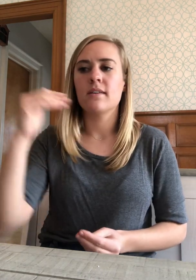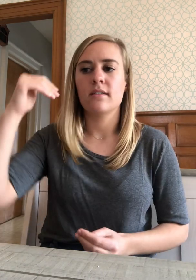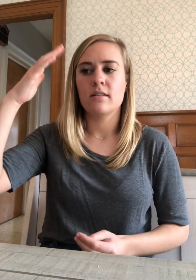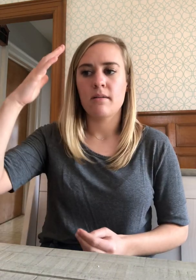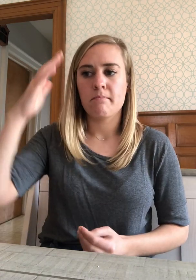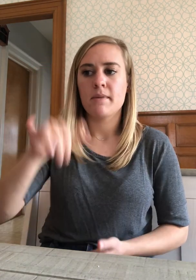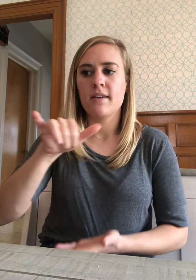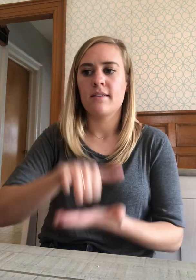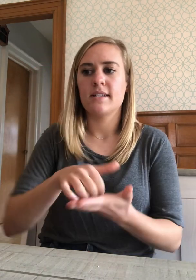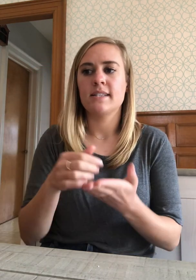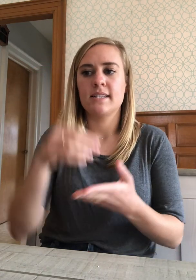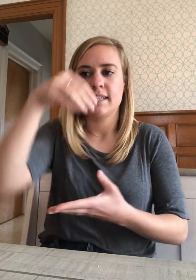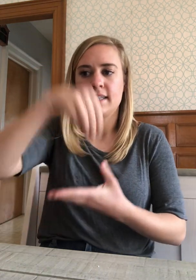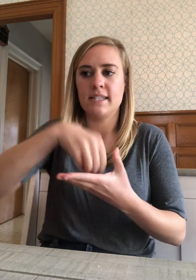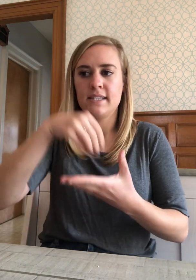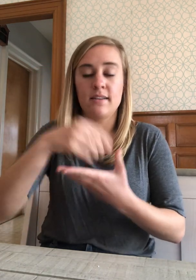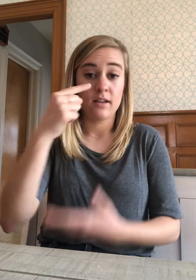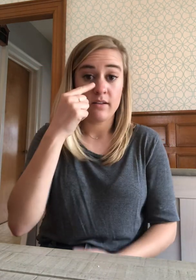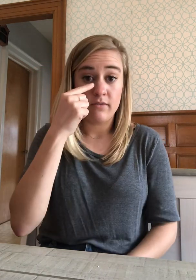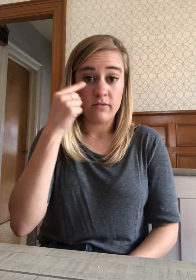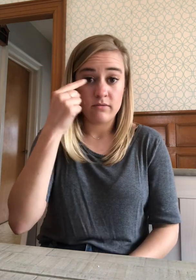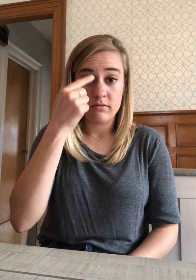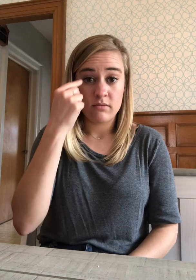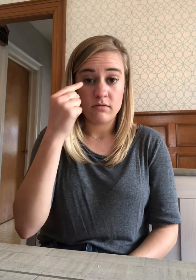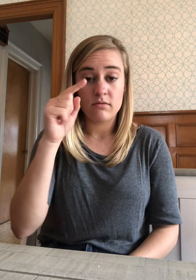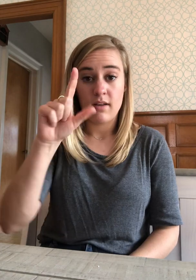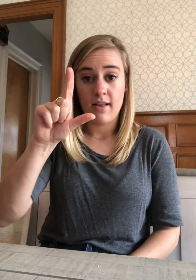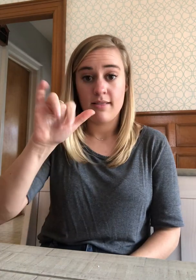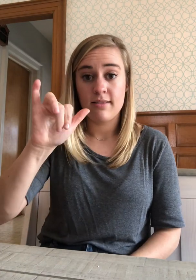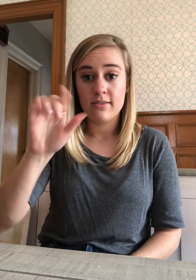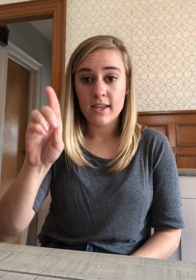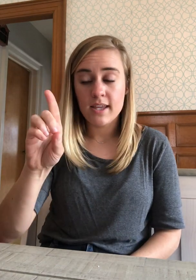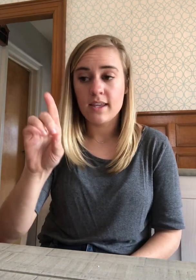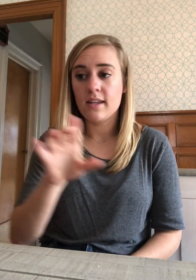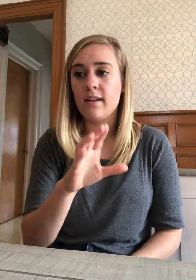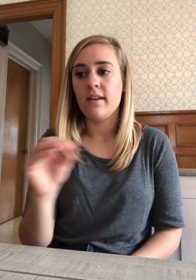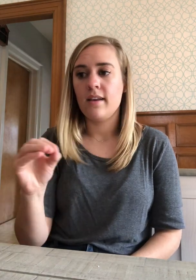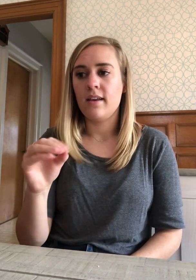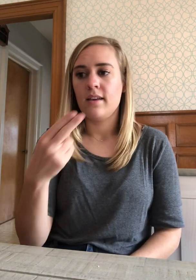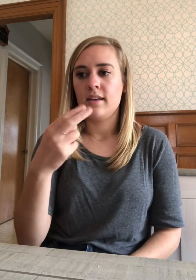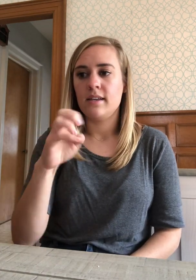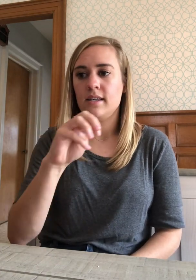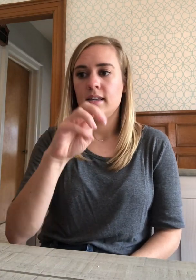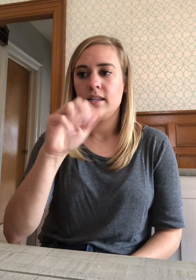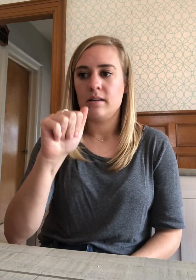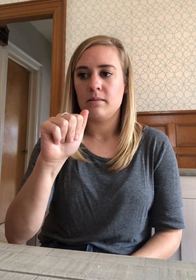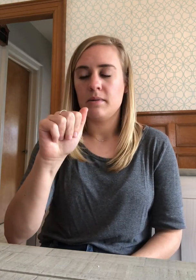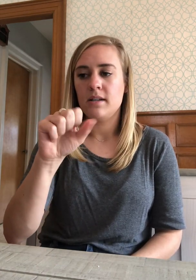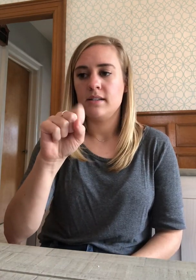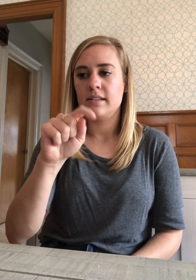of the eyelid, right? And then the hemostat illustrates Stenson's